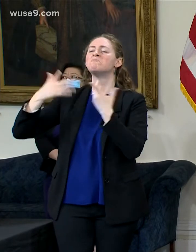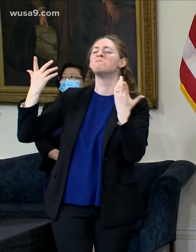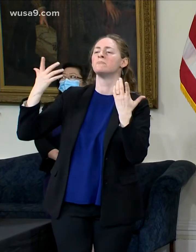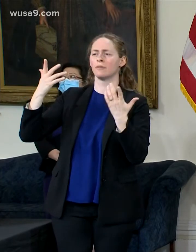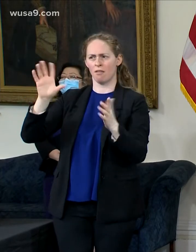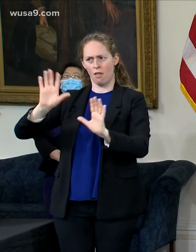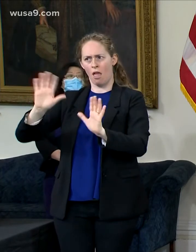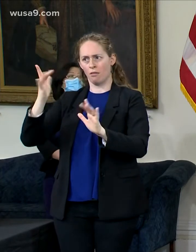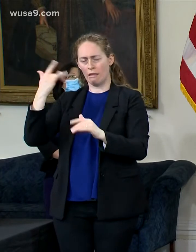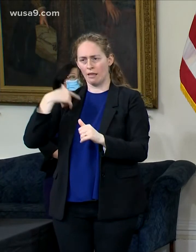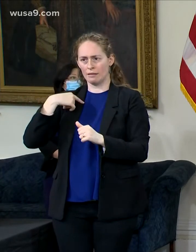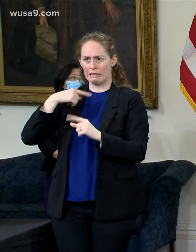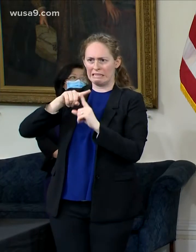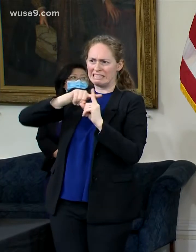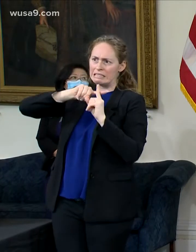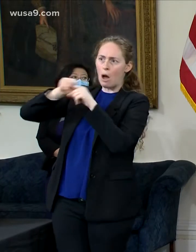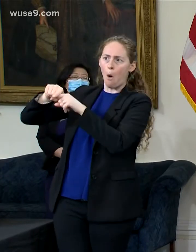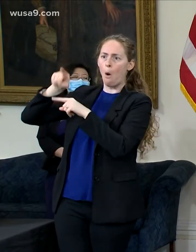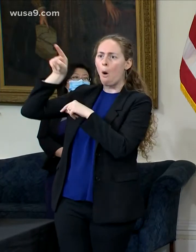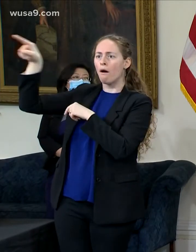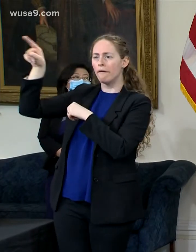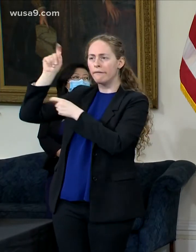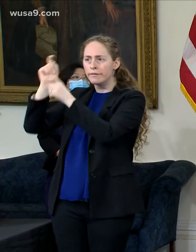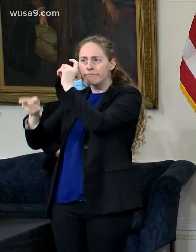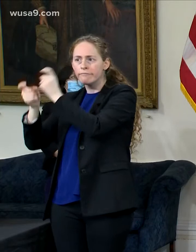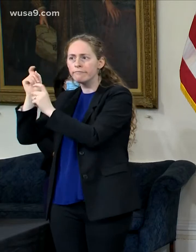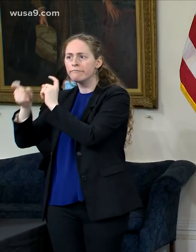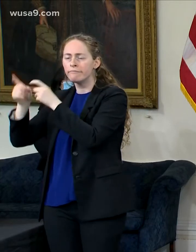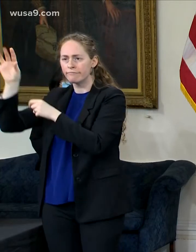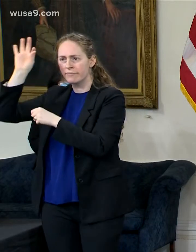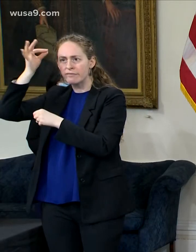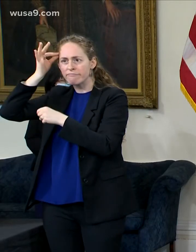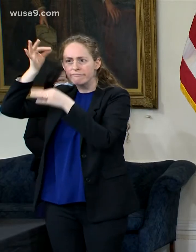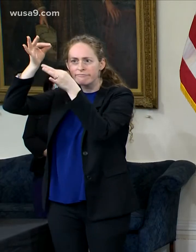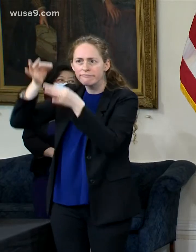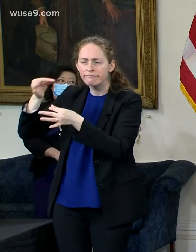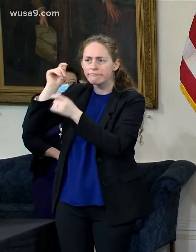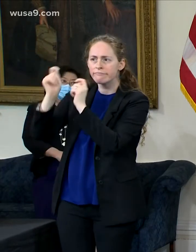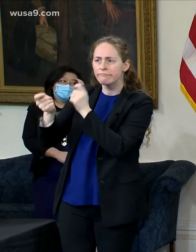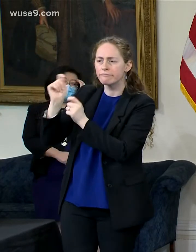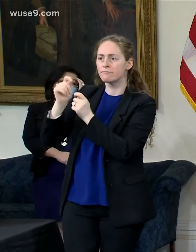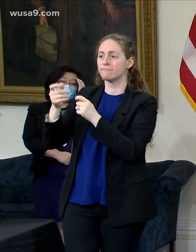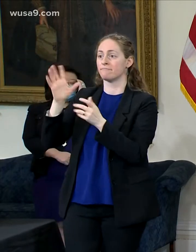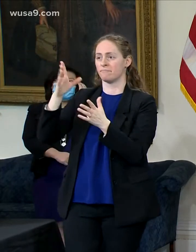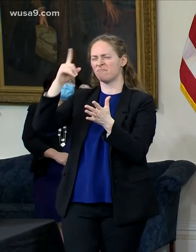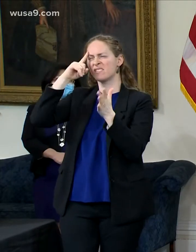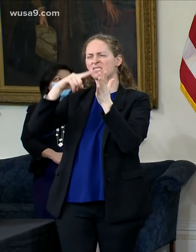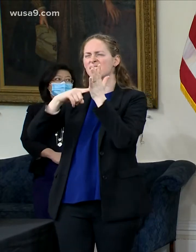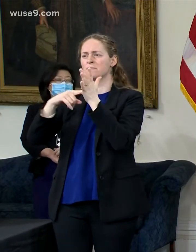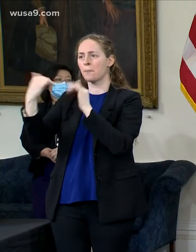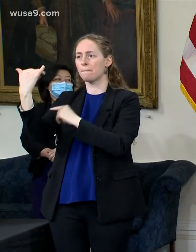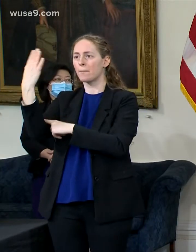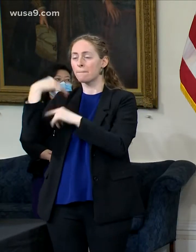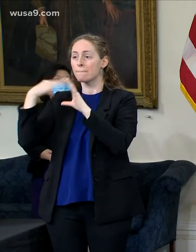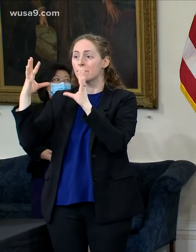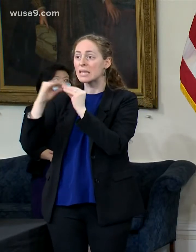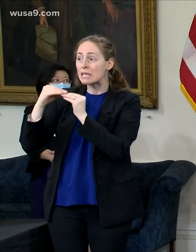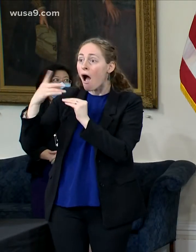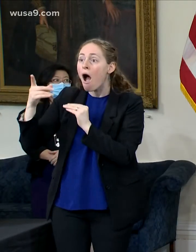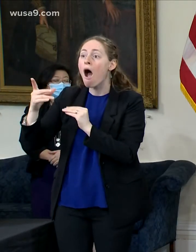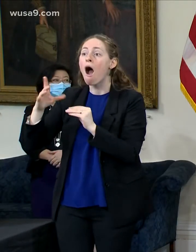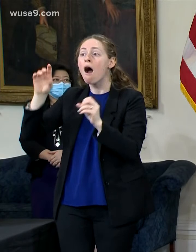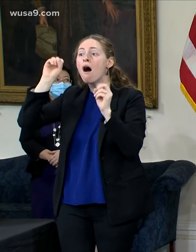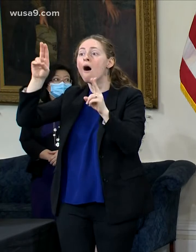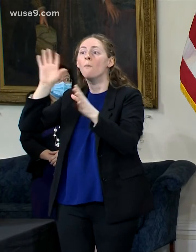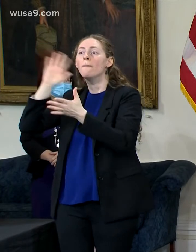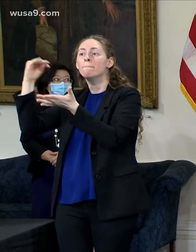of constantly changing information from the federal government. Today was a very hopeful call that next week they're going to start, that the week after that we